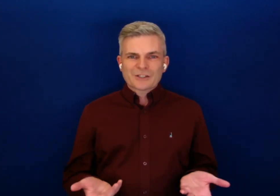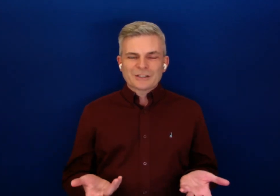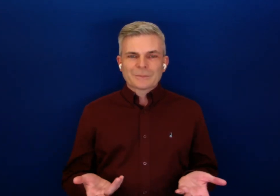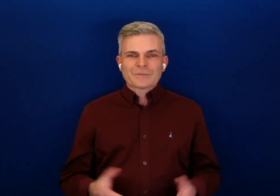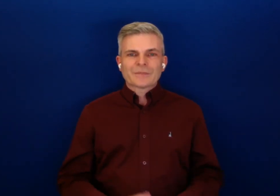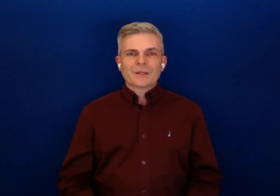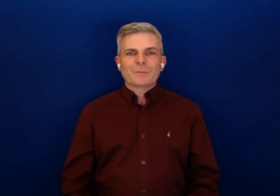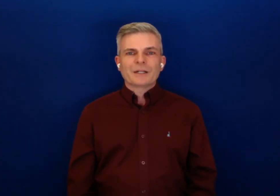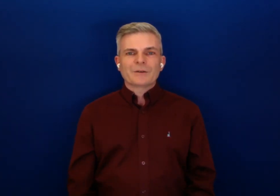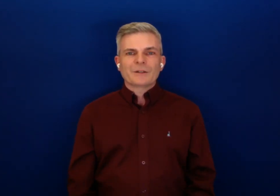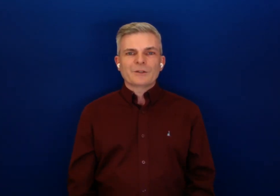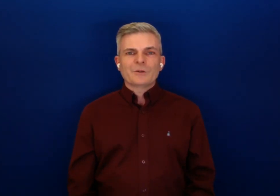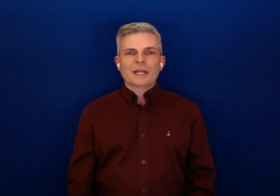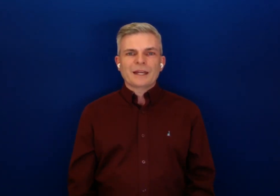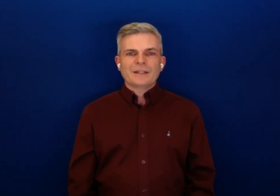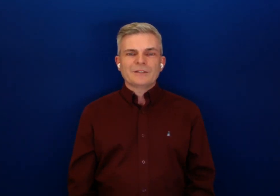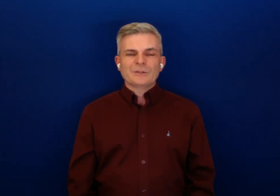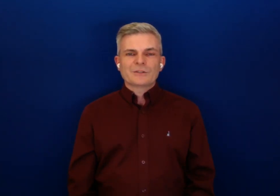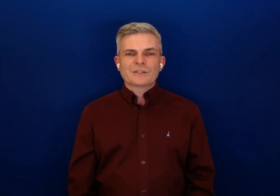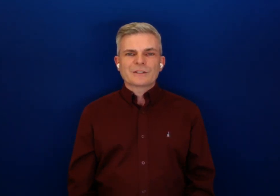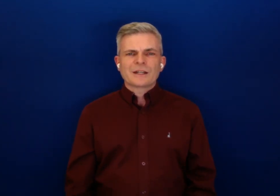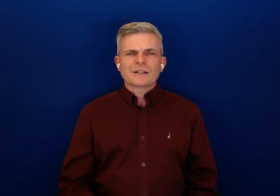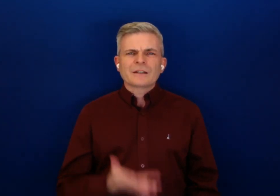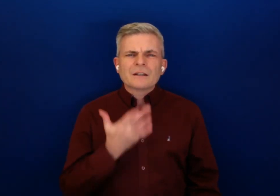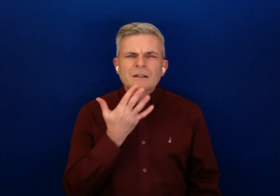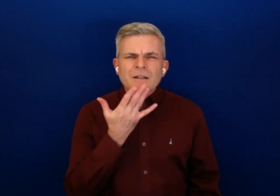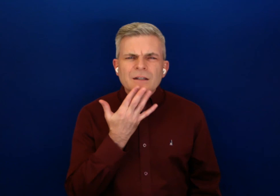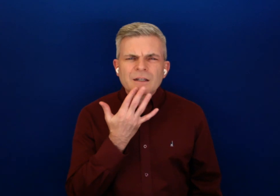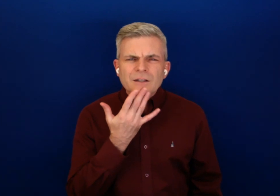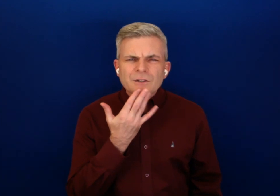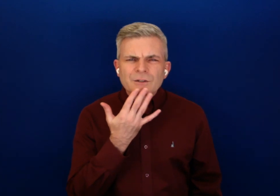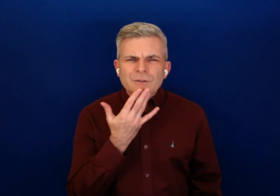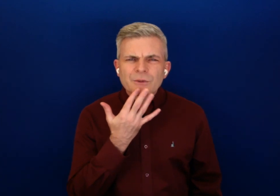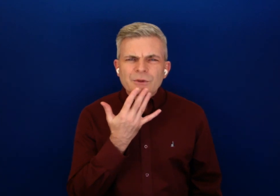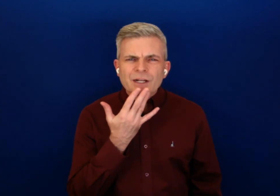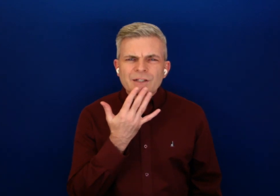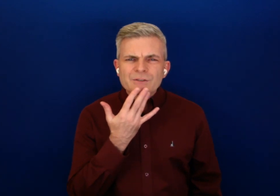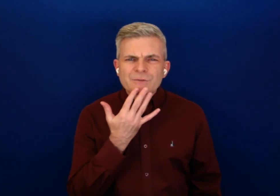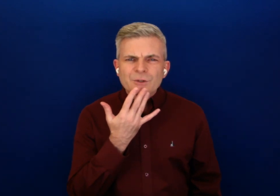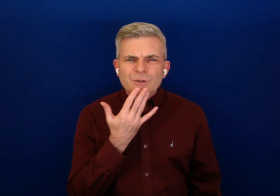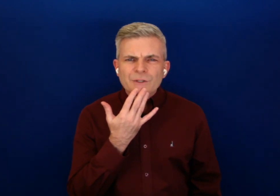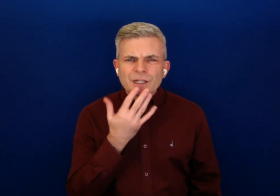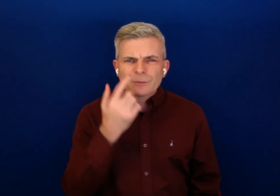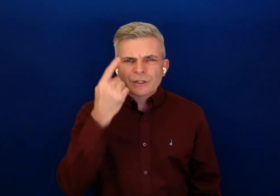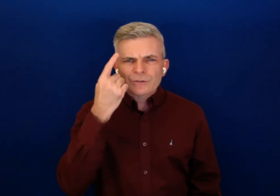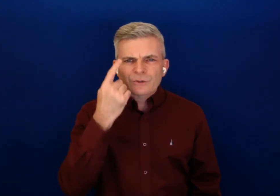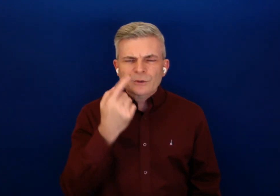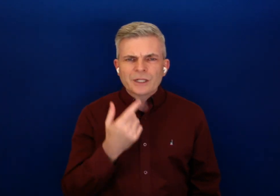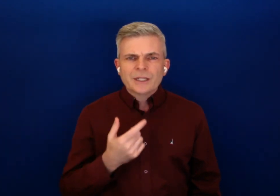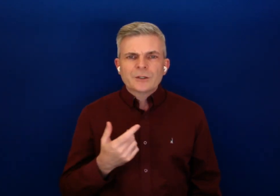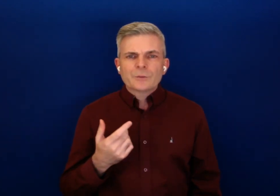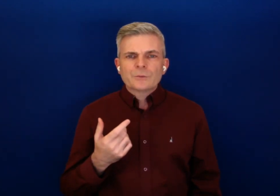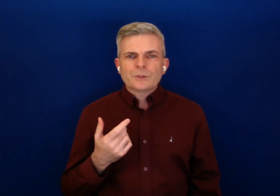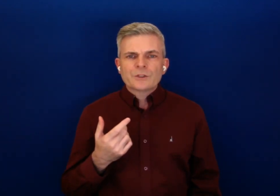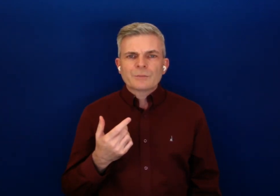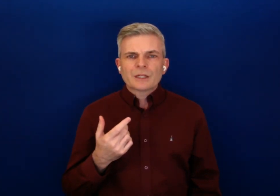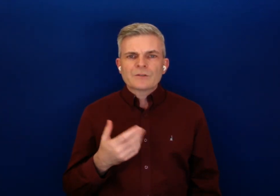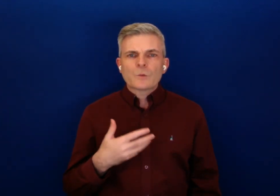question, but you can use the sign color with your eyebrows furrowed, which implies